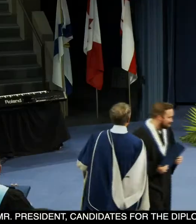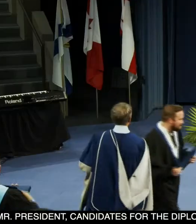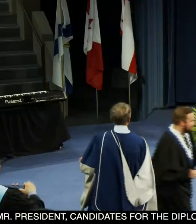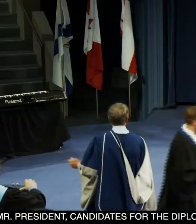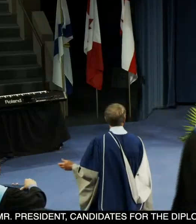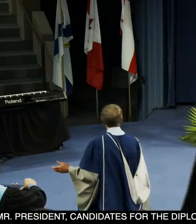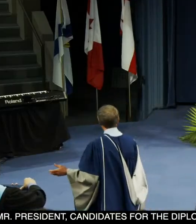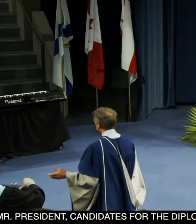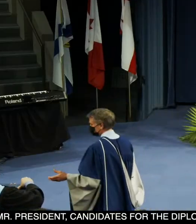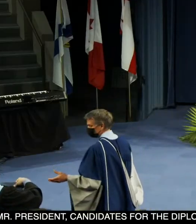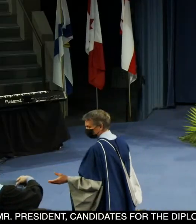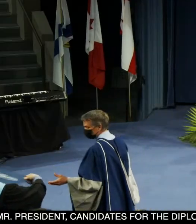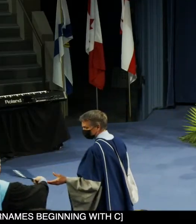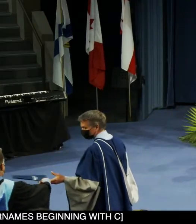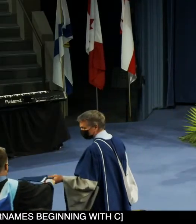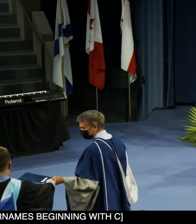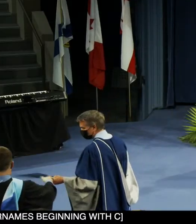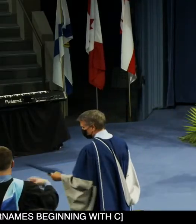Stephen Fear.